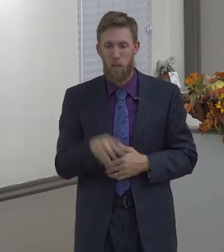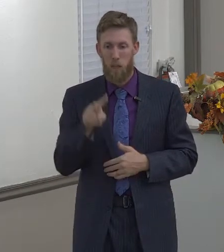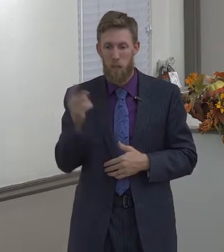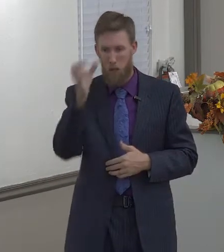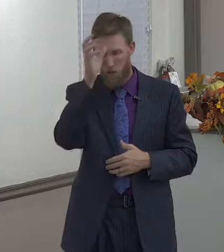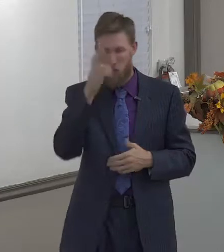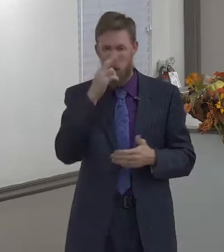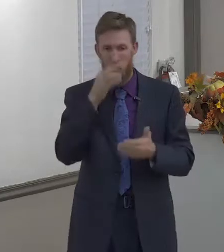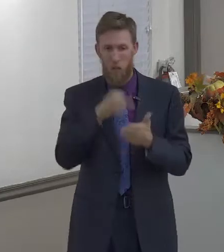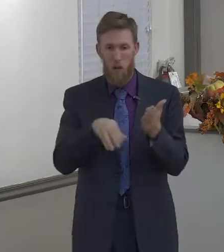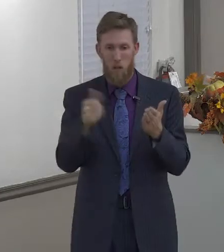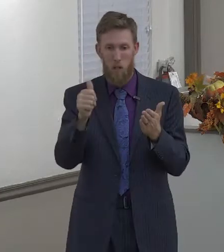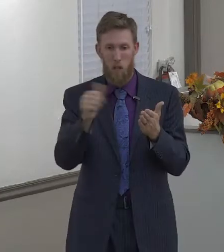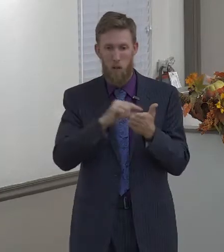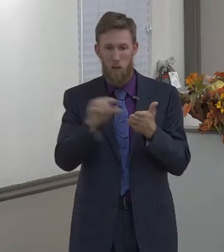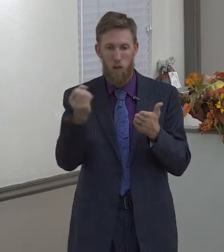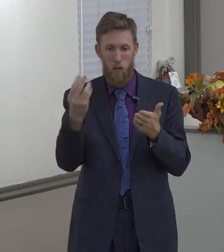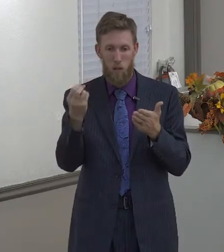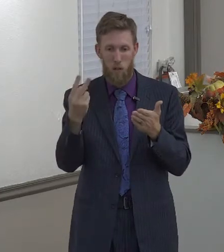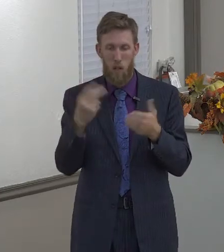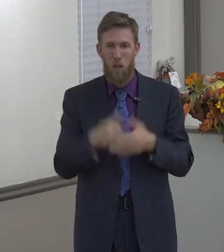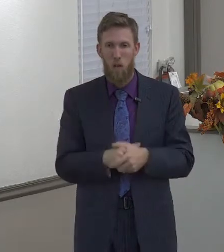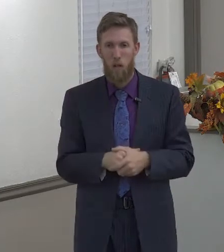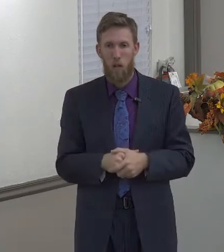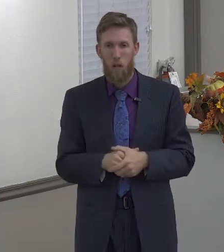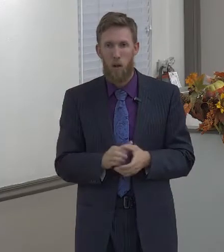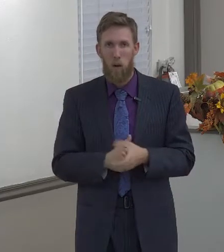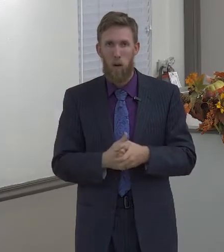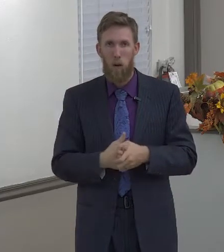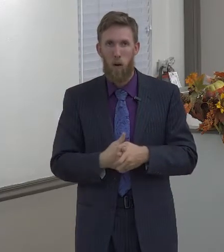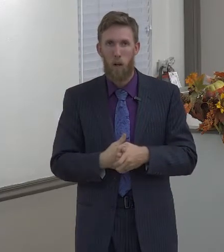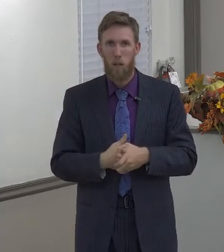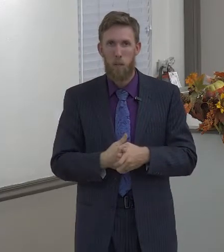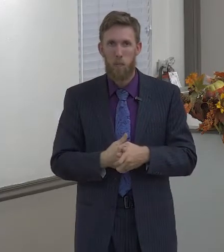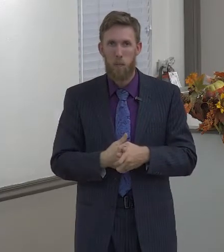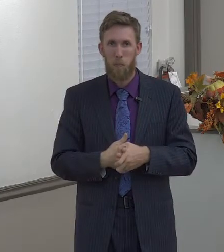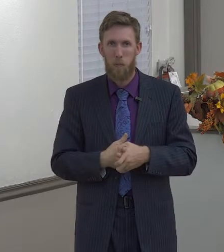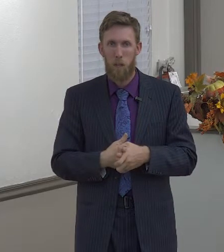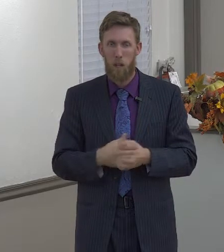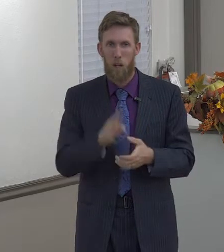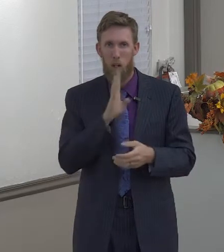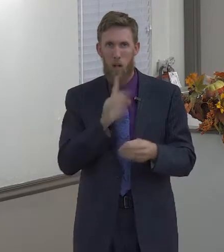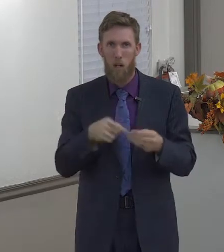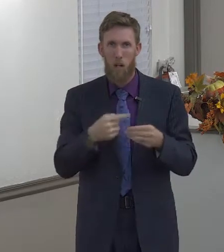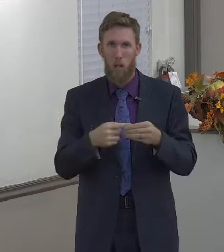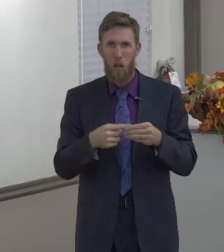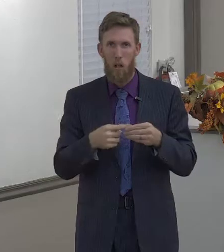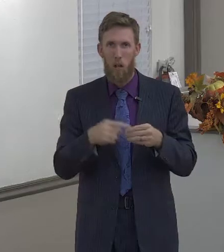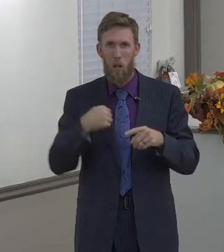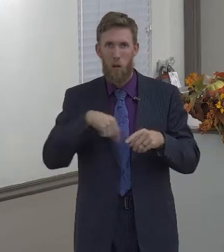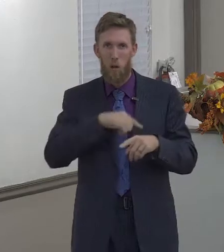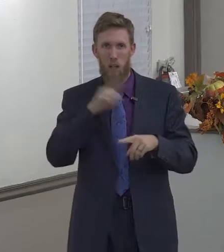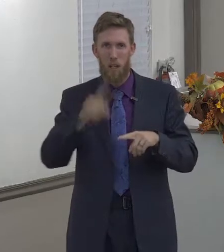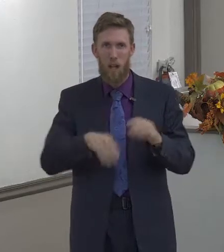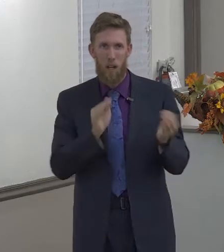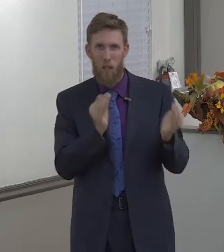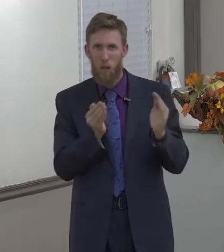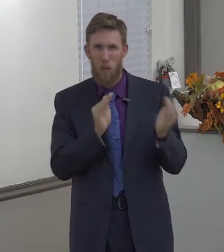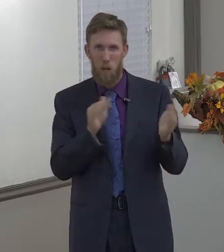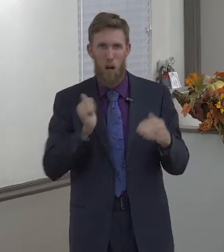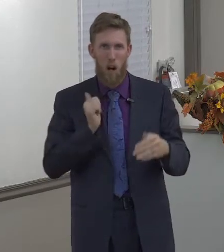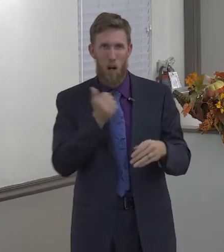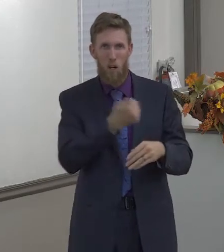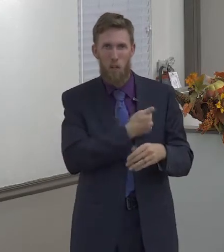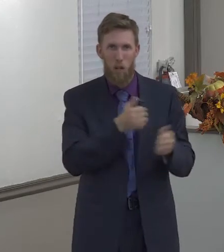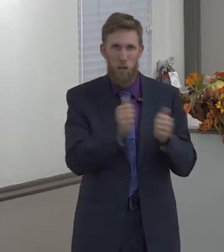themselves, but they measuring themselves by themselves and comparing themselves among themselves are not